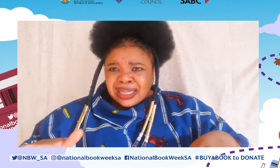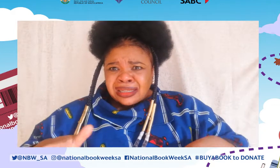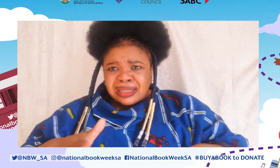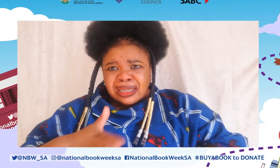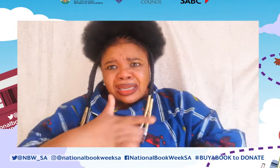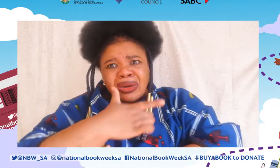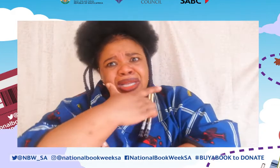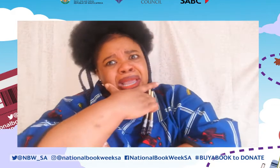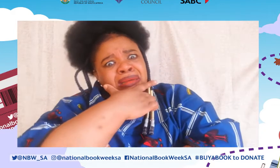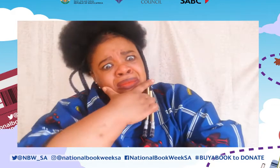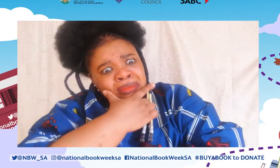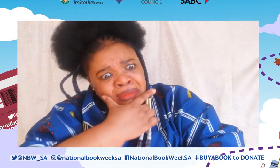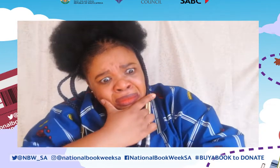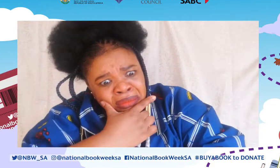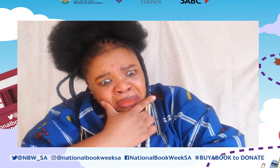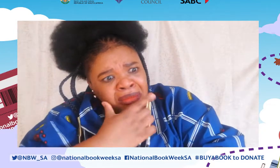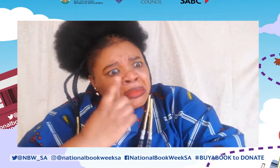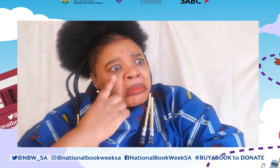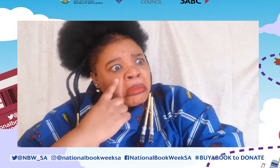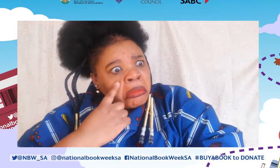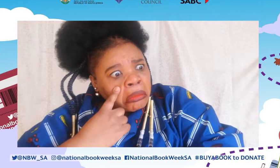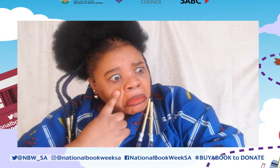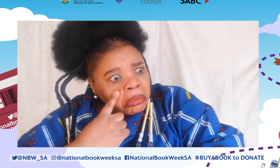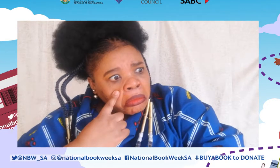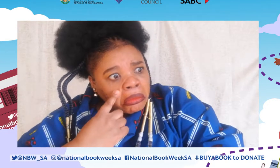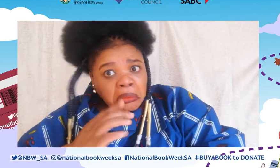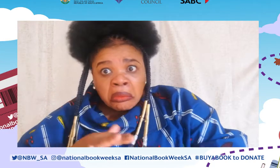Nothing? He looked again.